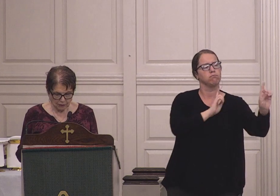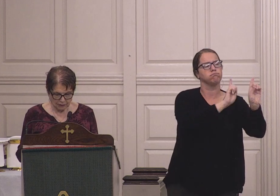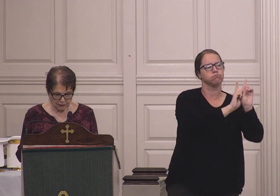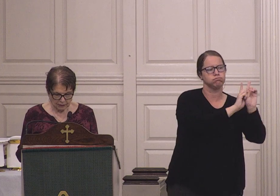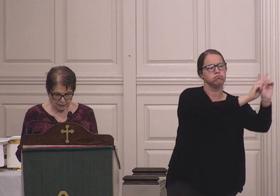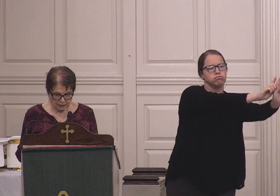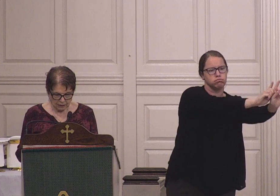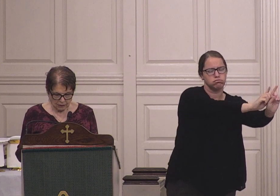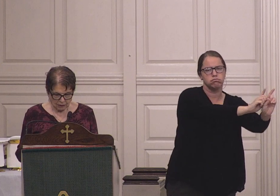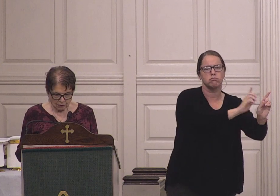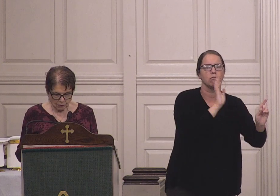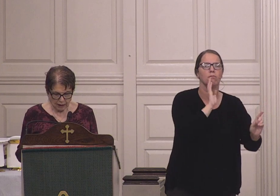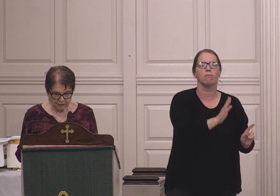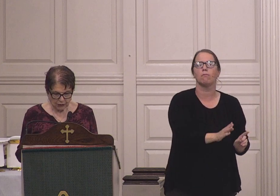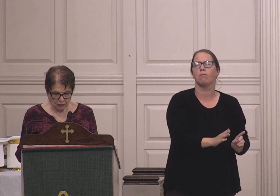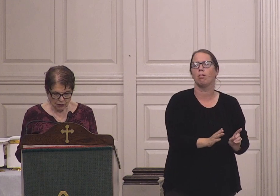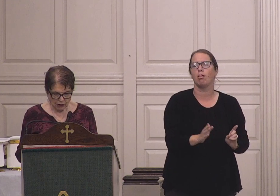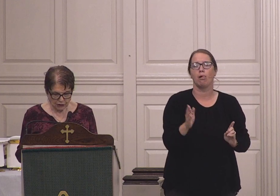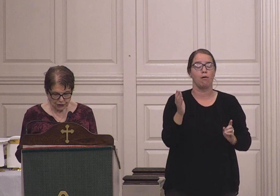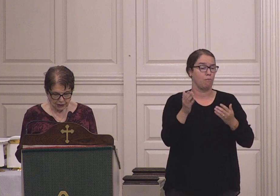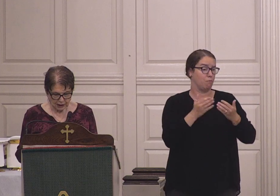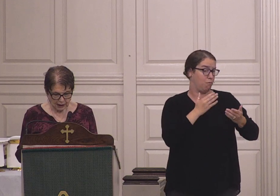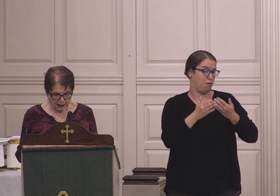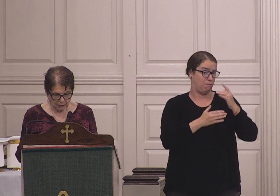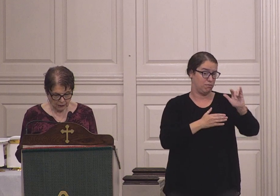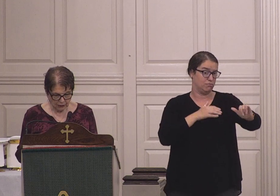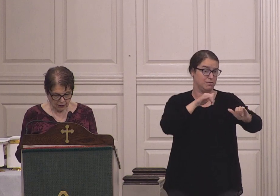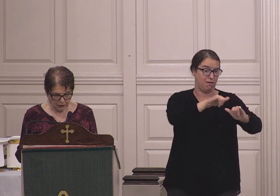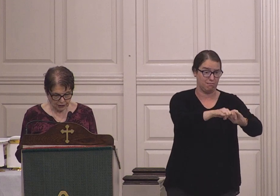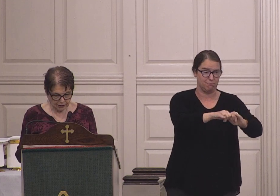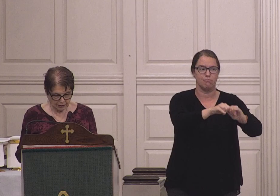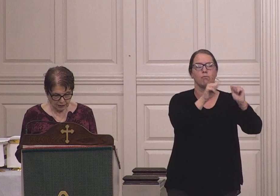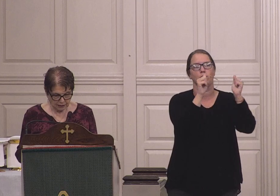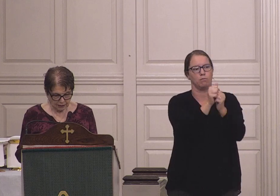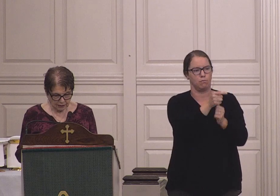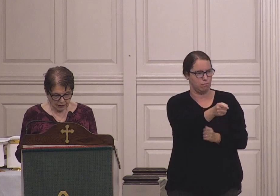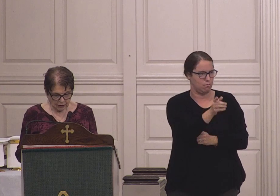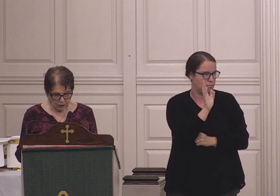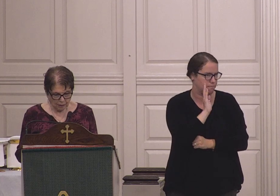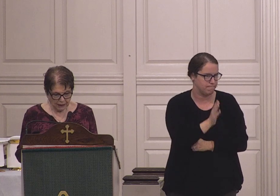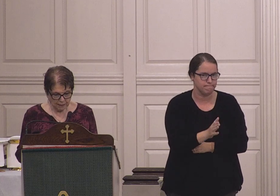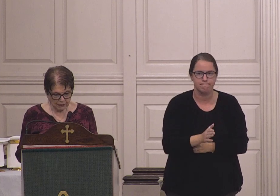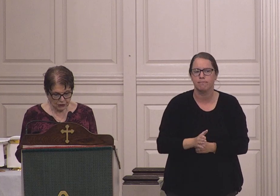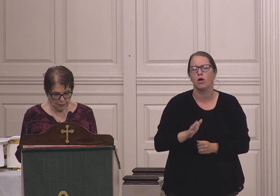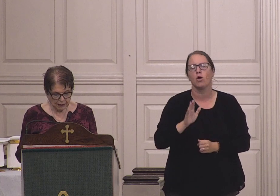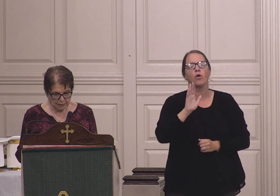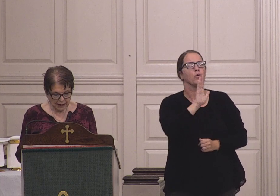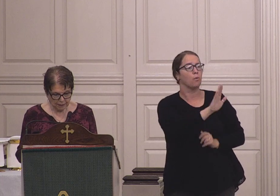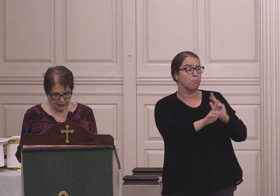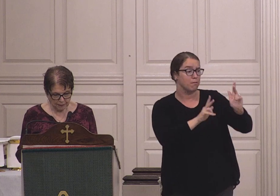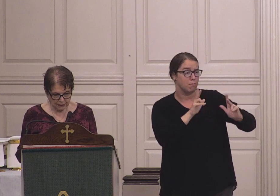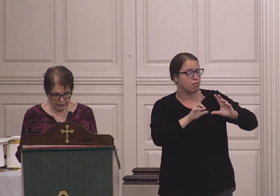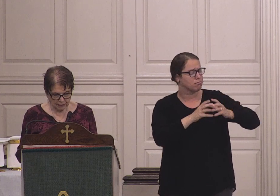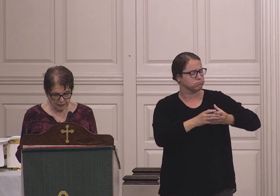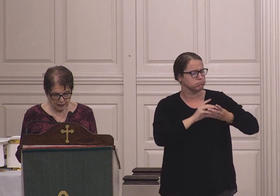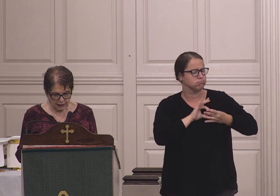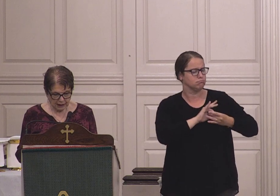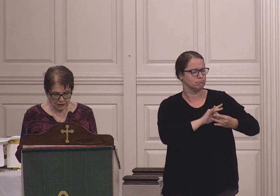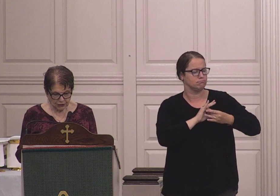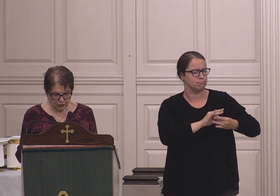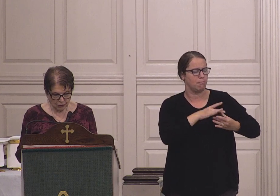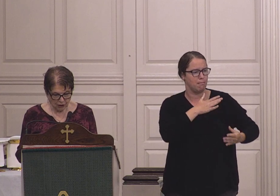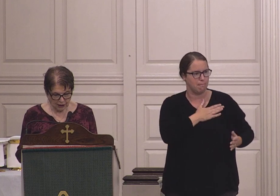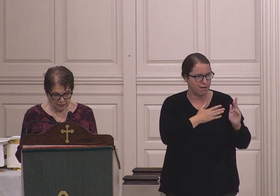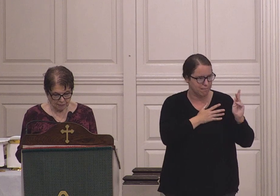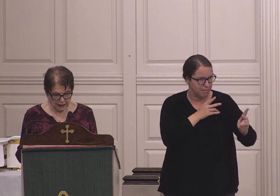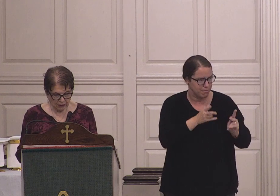go. Wherever you lodge, I will lodge. Your people shall be my people,